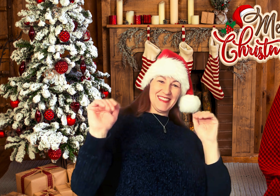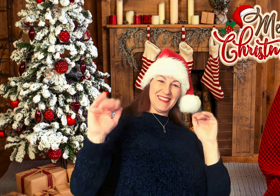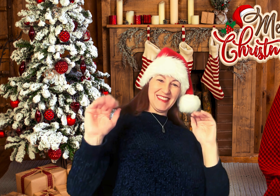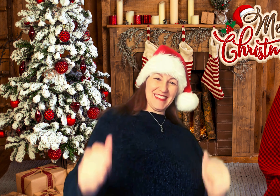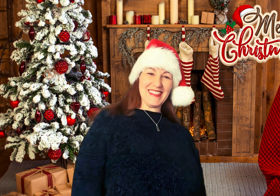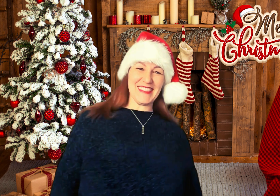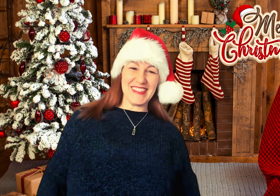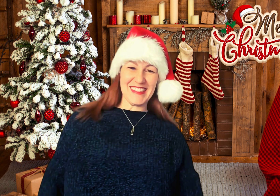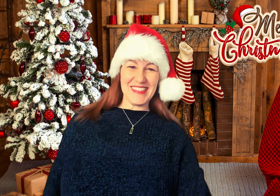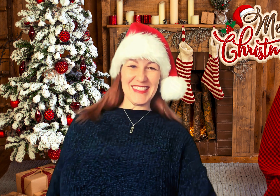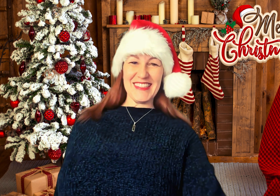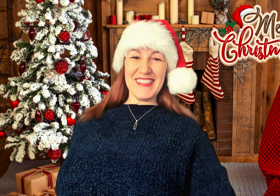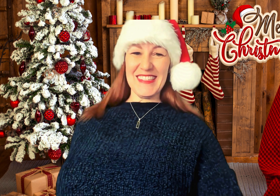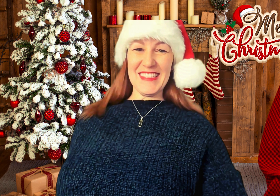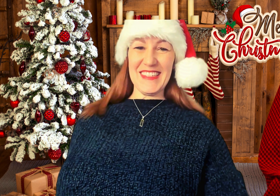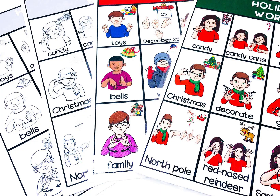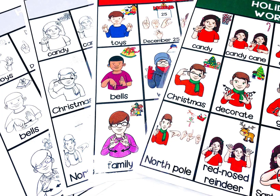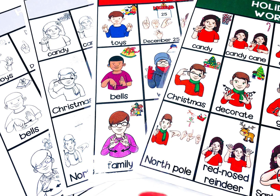Bye-bye!